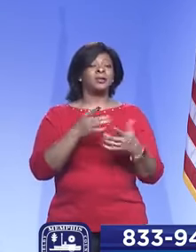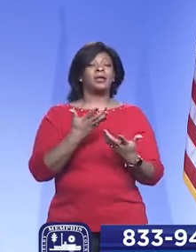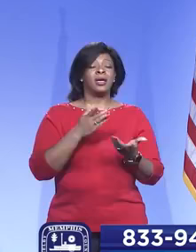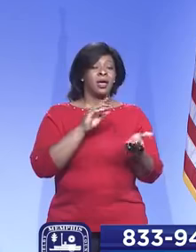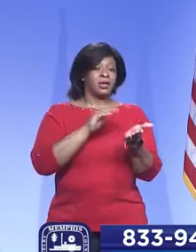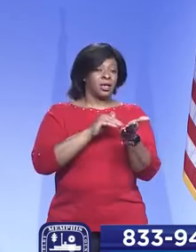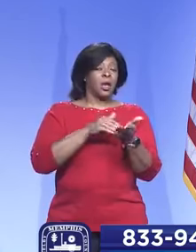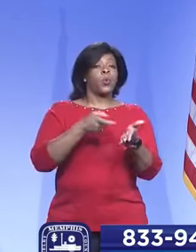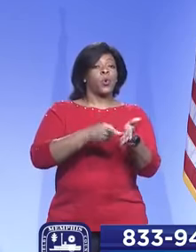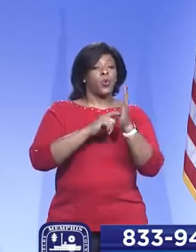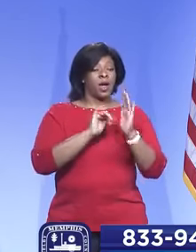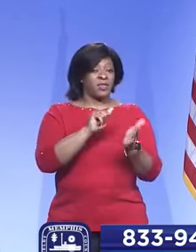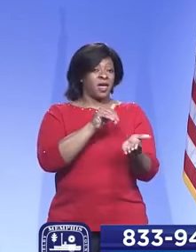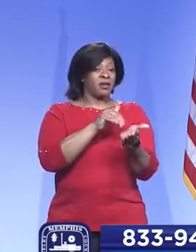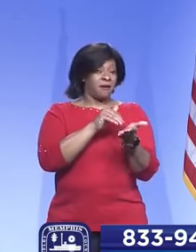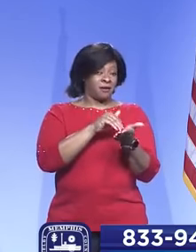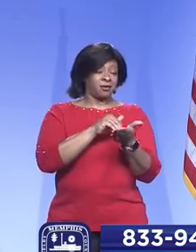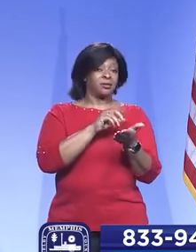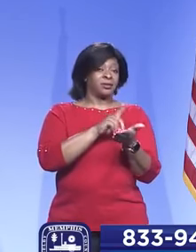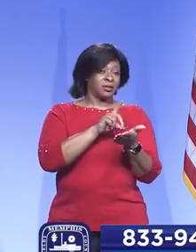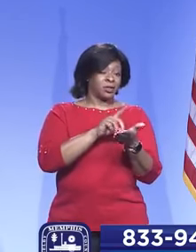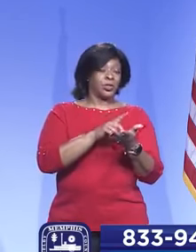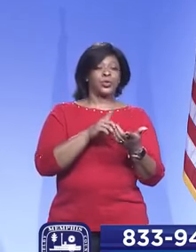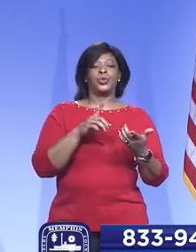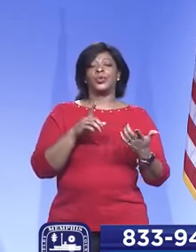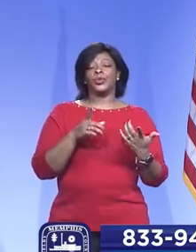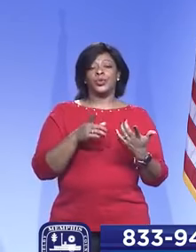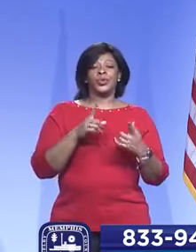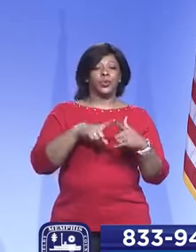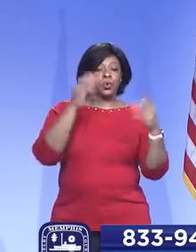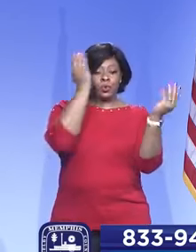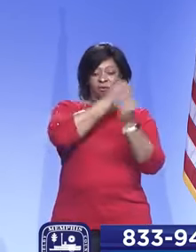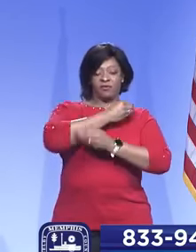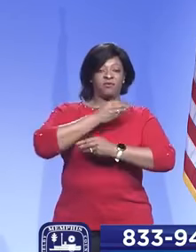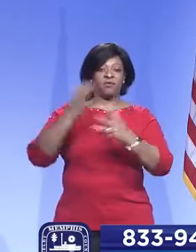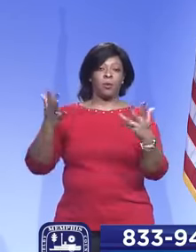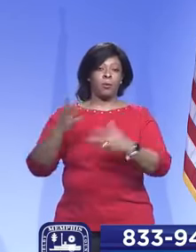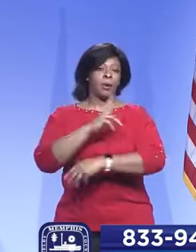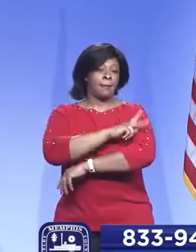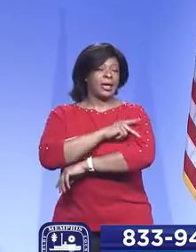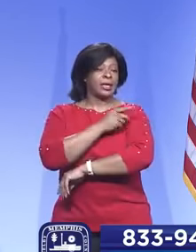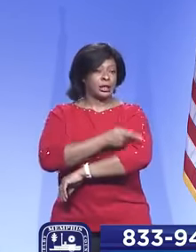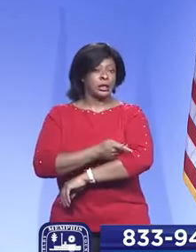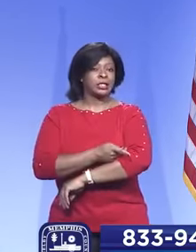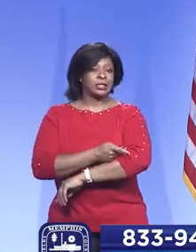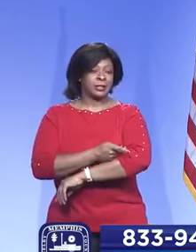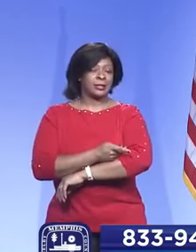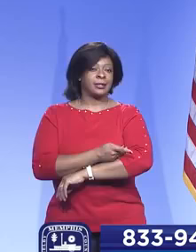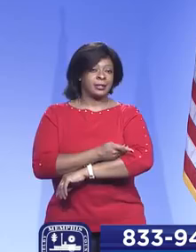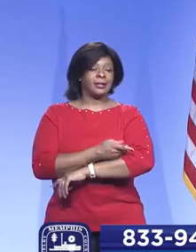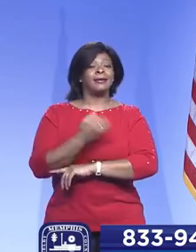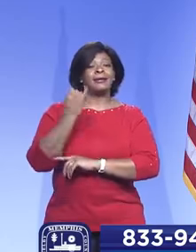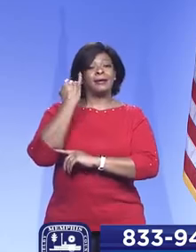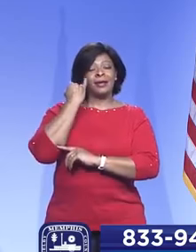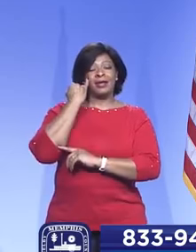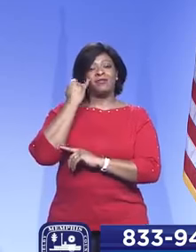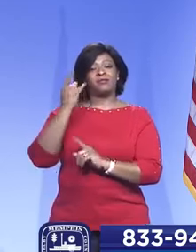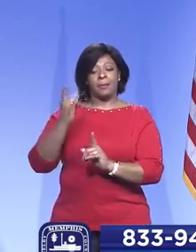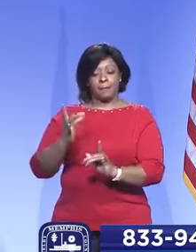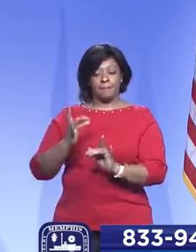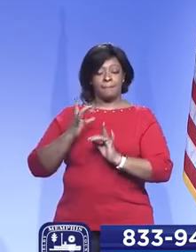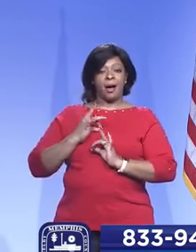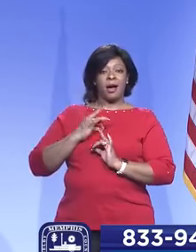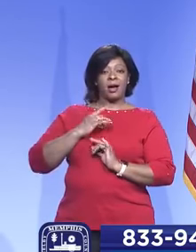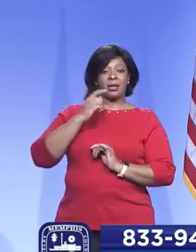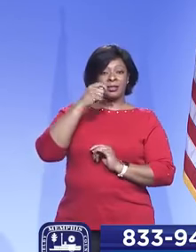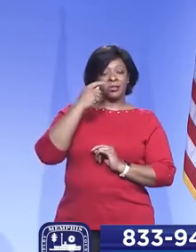requires attending physicians to inform their patients if they test positive